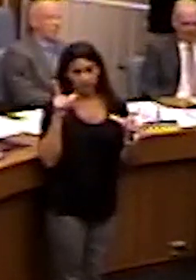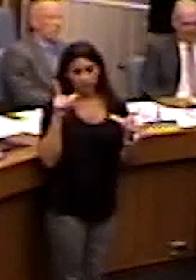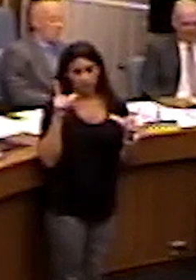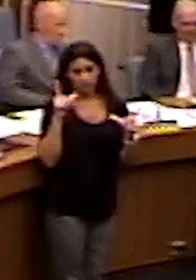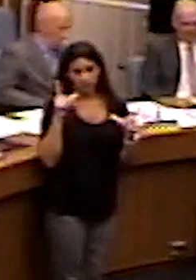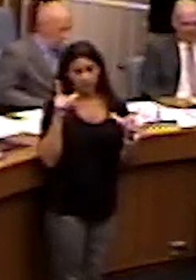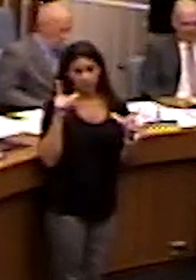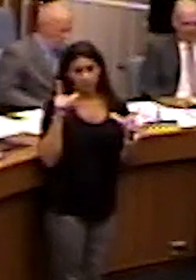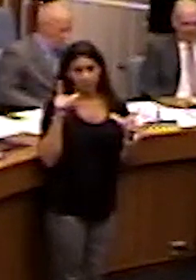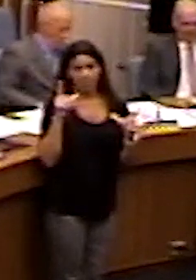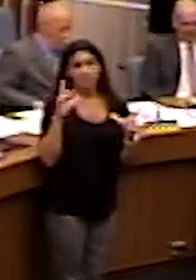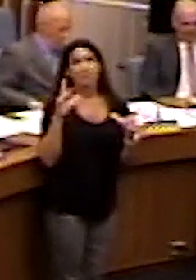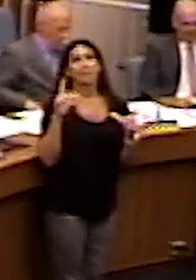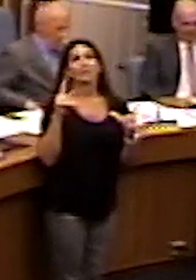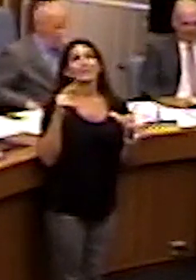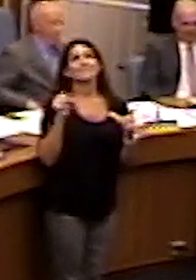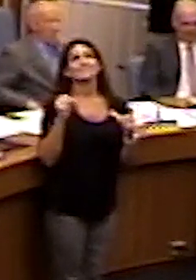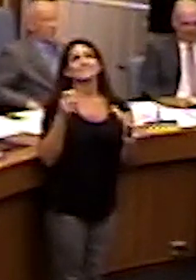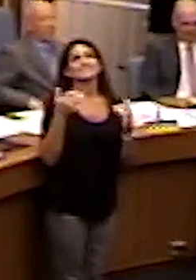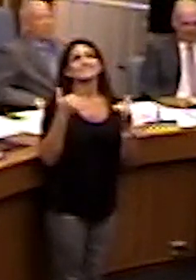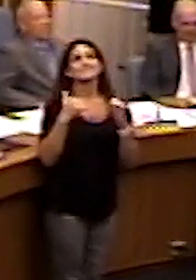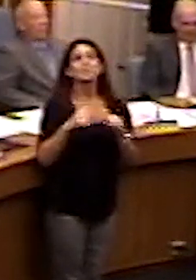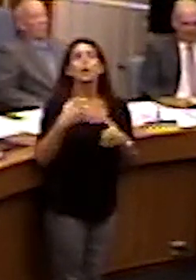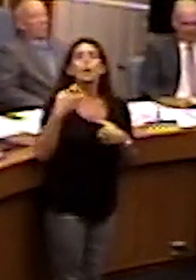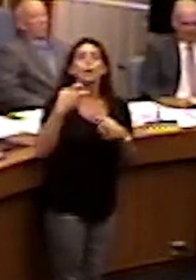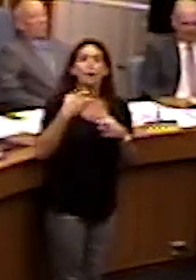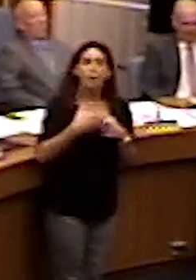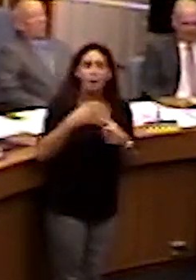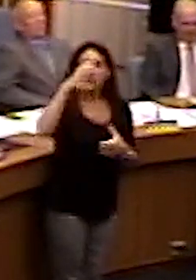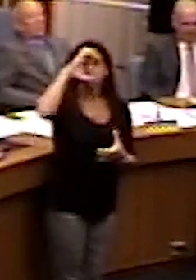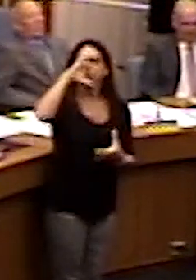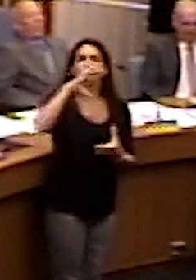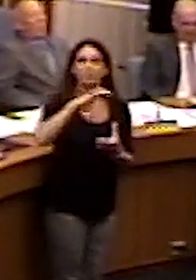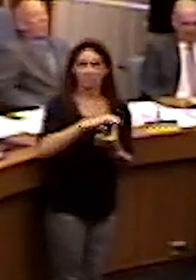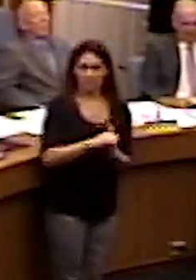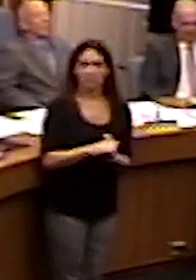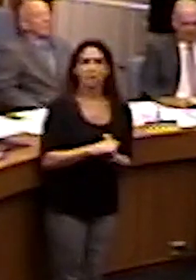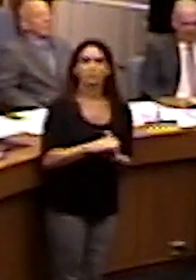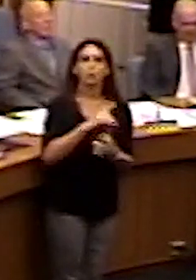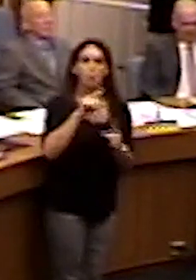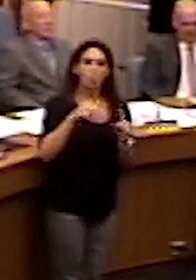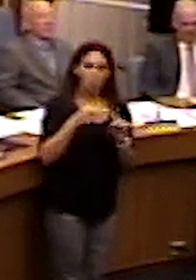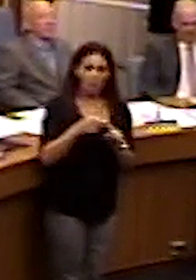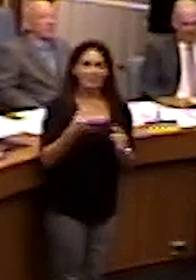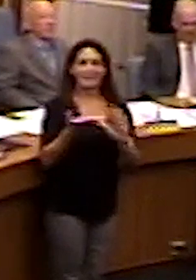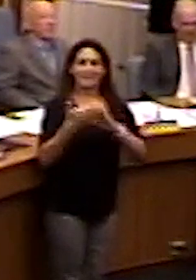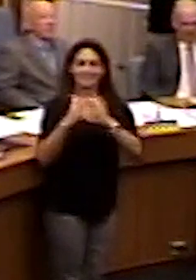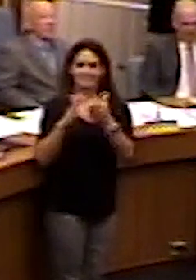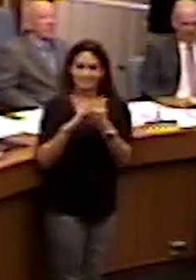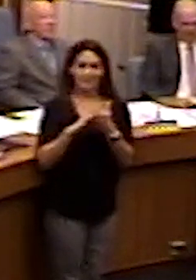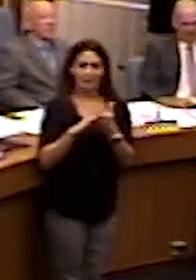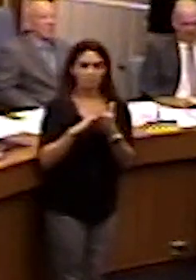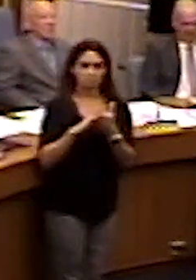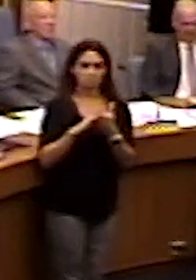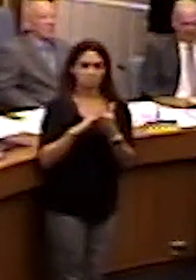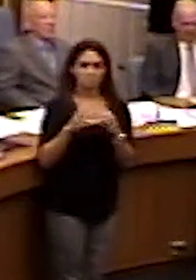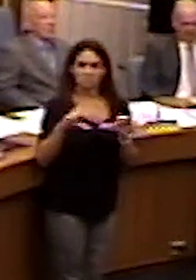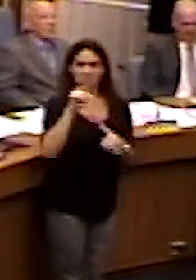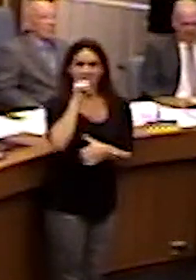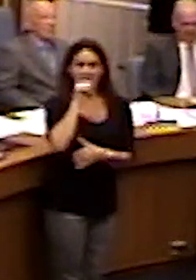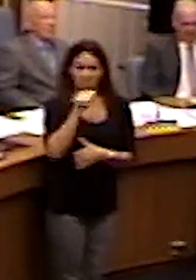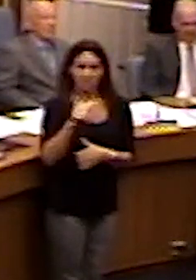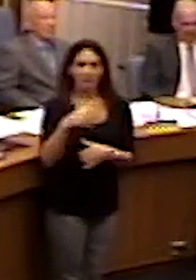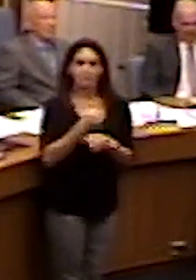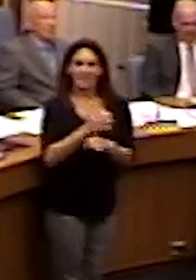it's still hard to believe when the township doesn't make